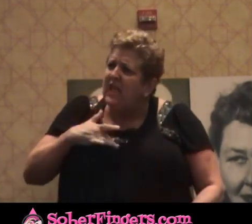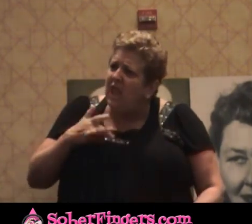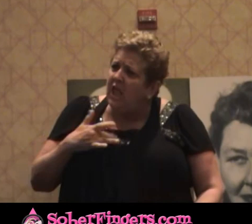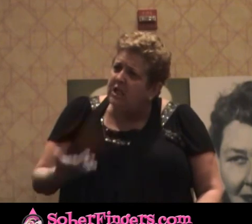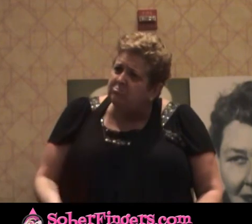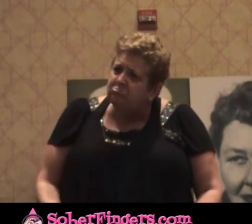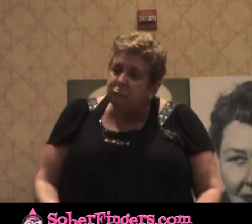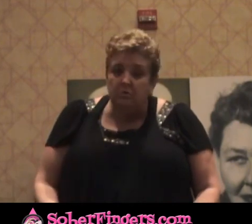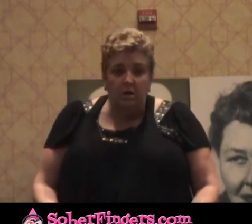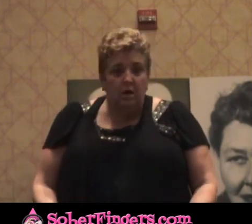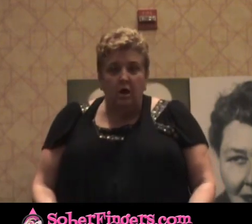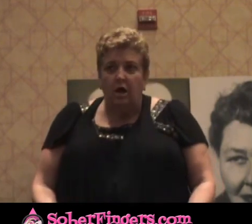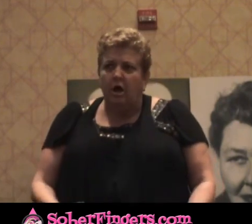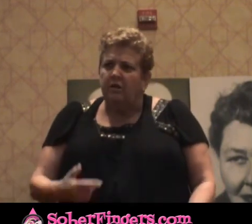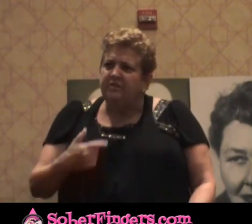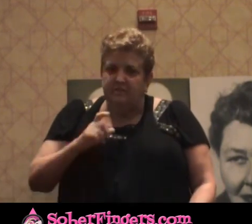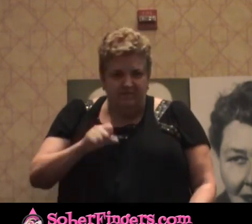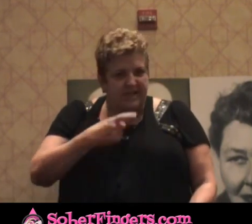say, I'm uncomfortable.